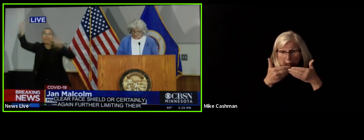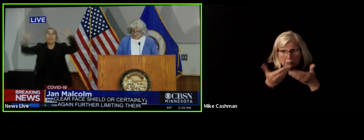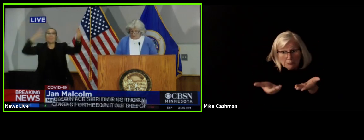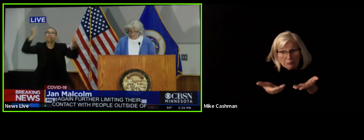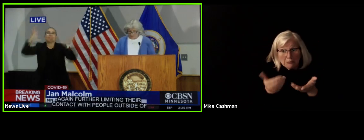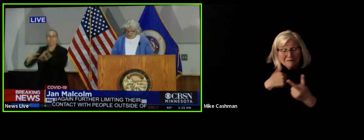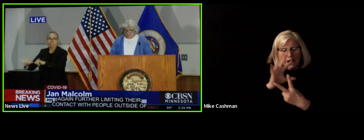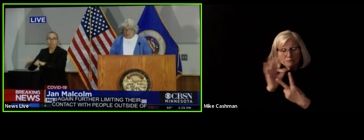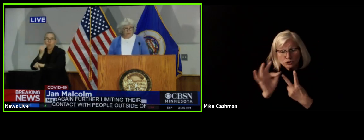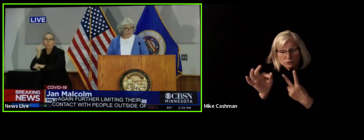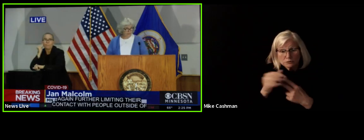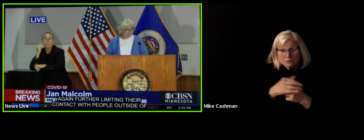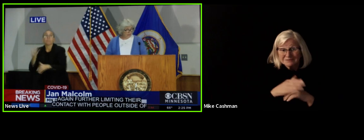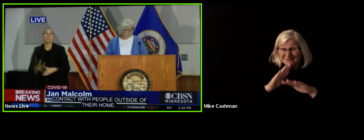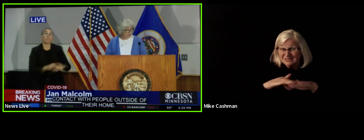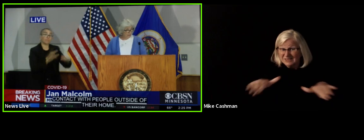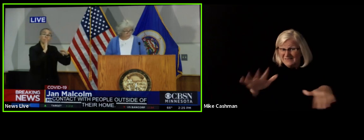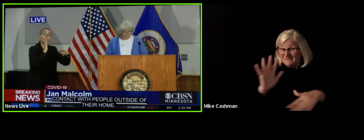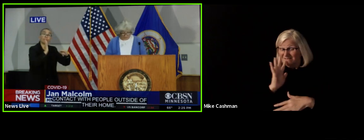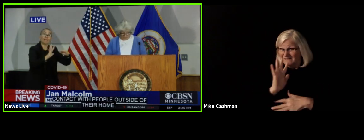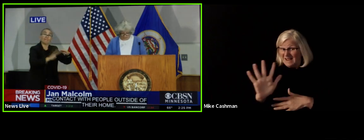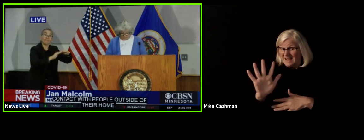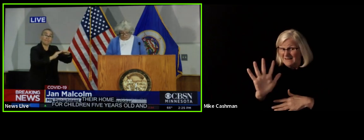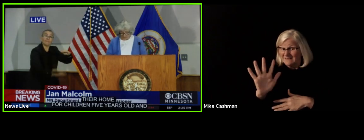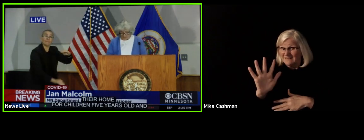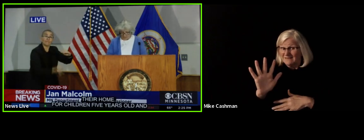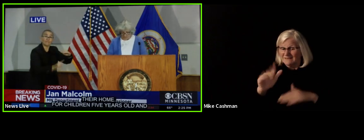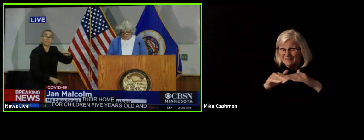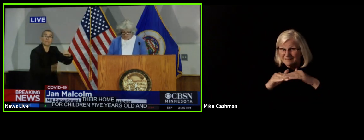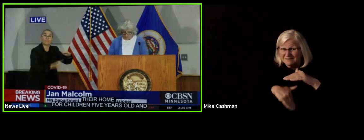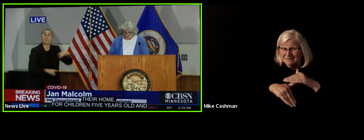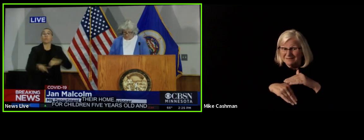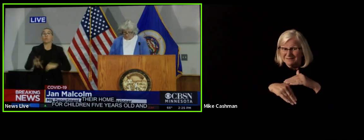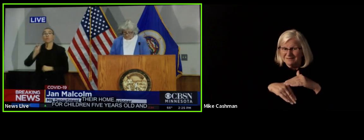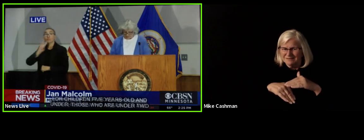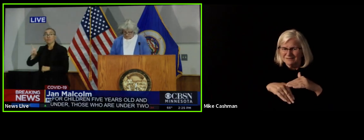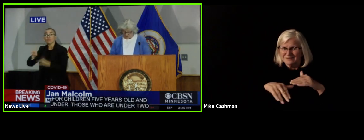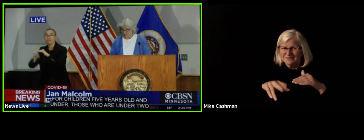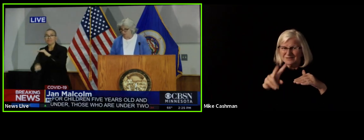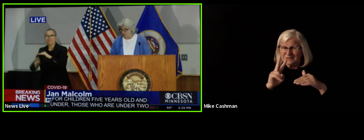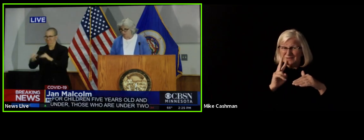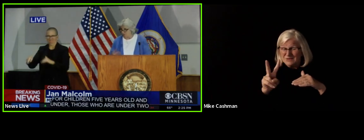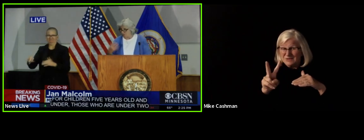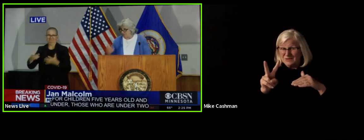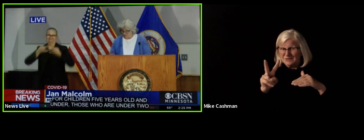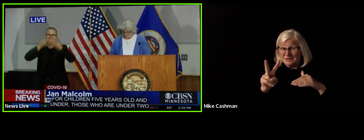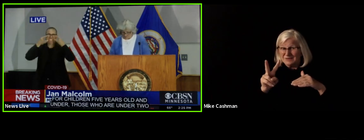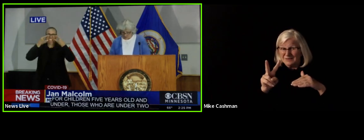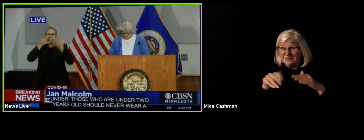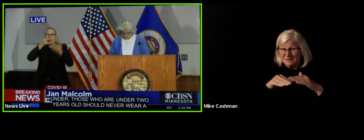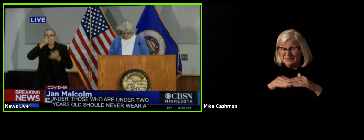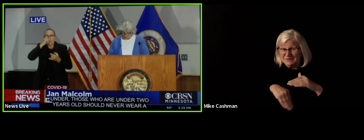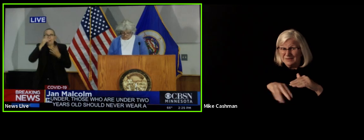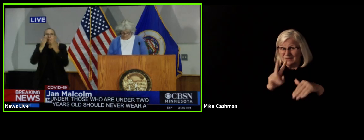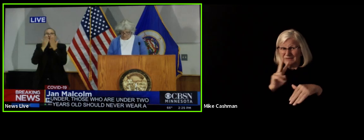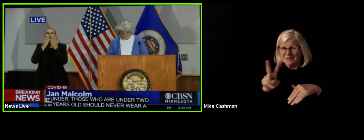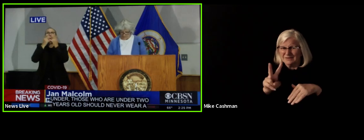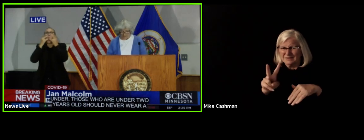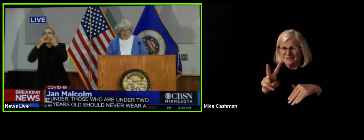and under, those who are under 2 years old really should never wear face coverings due to their higher